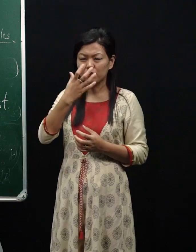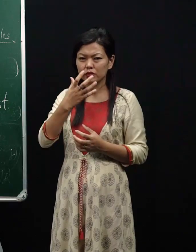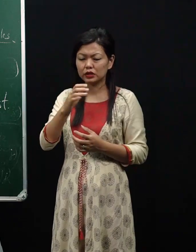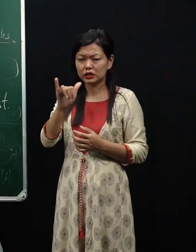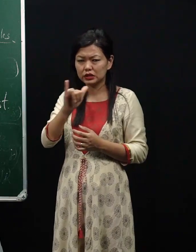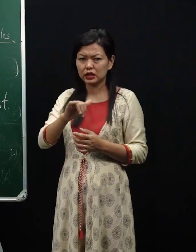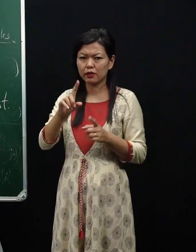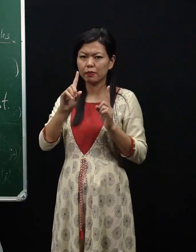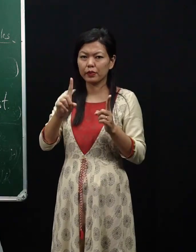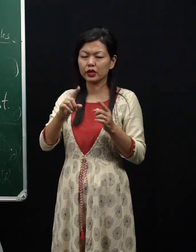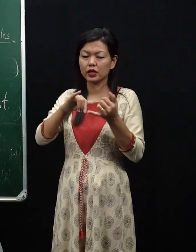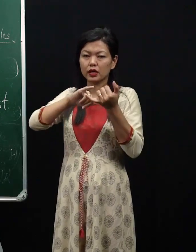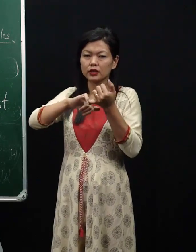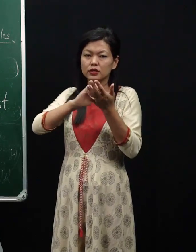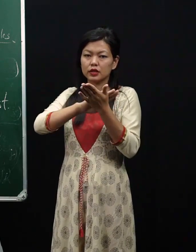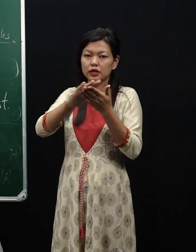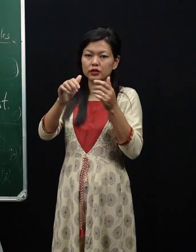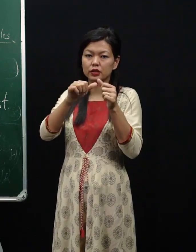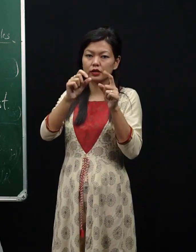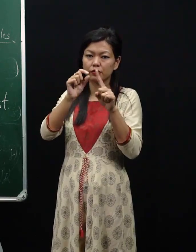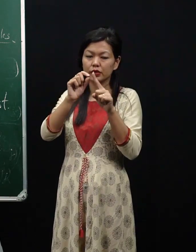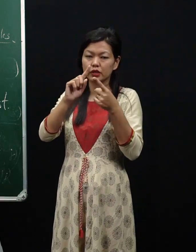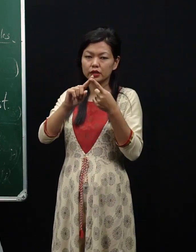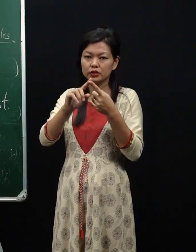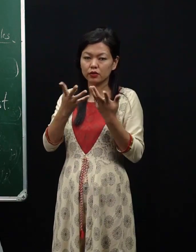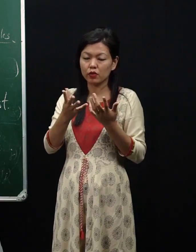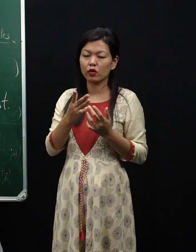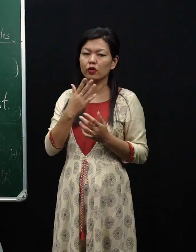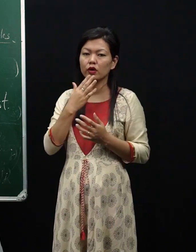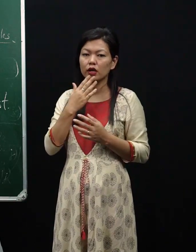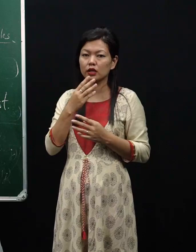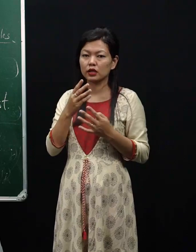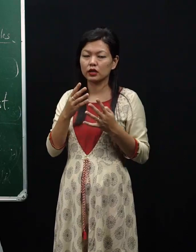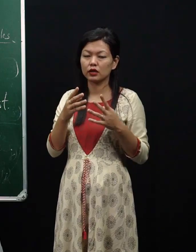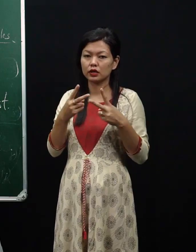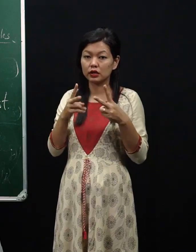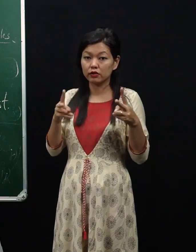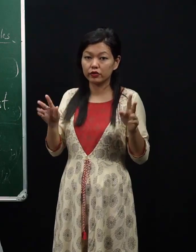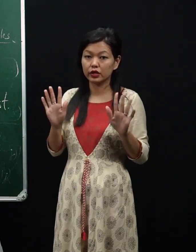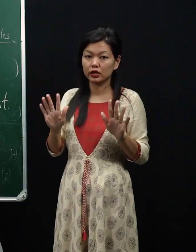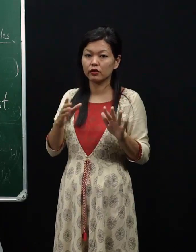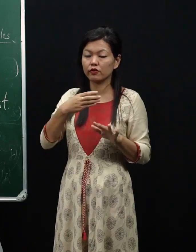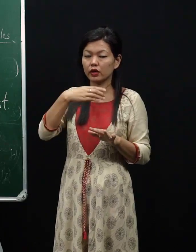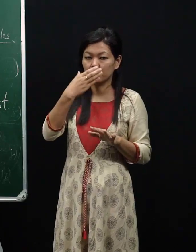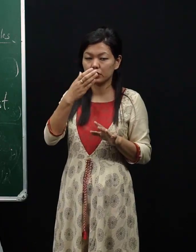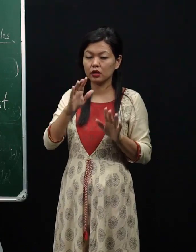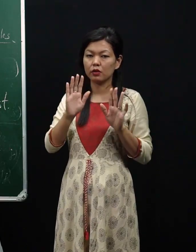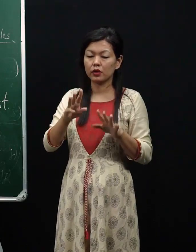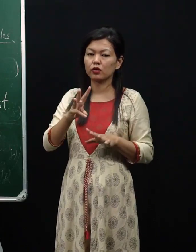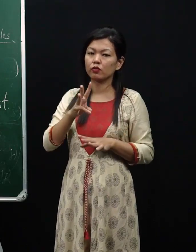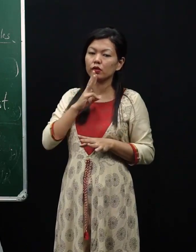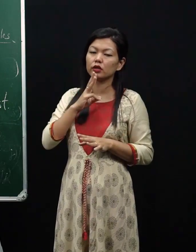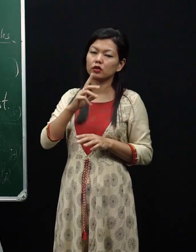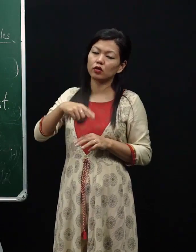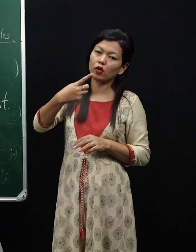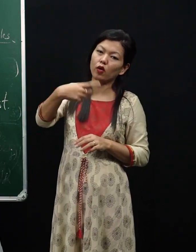shape. But here, in case of water, it will be the same. Clear? So now, here, you have to